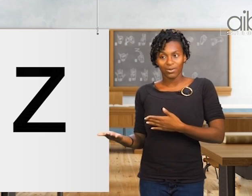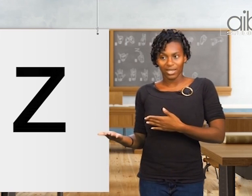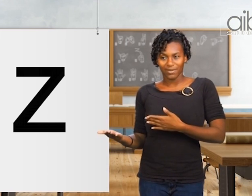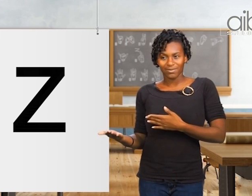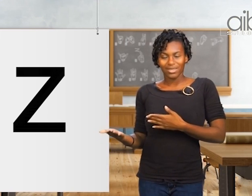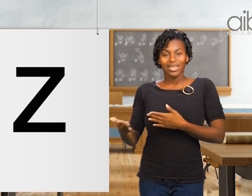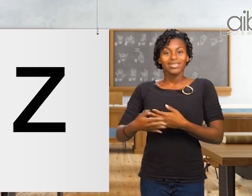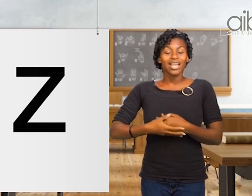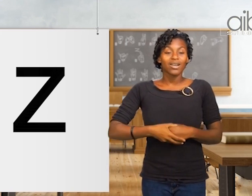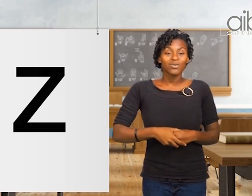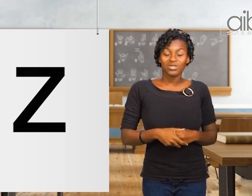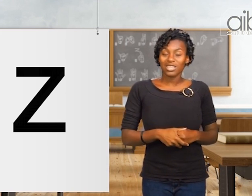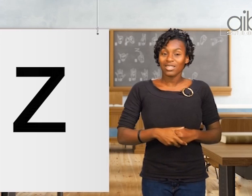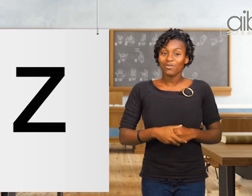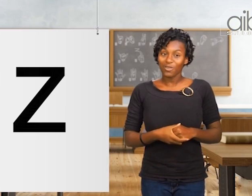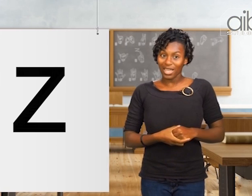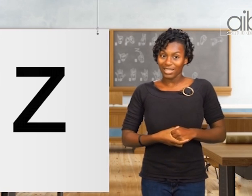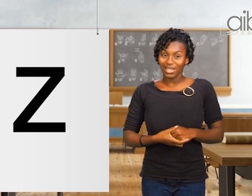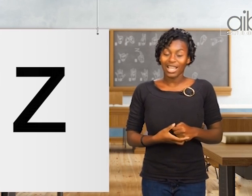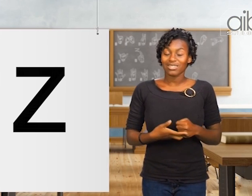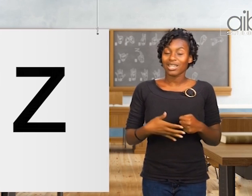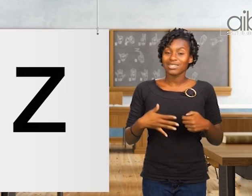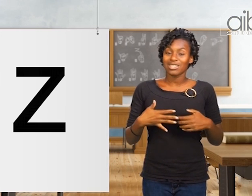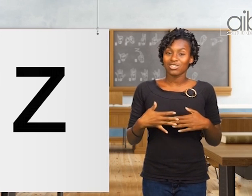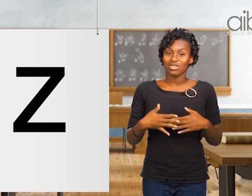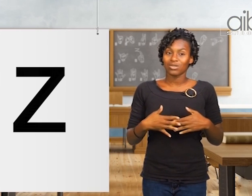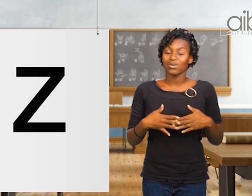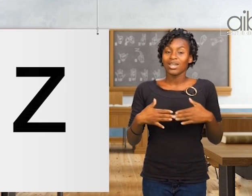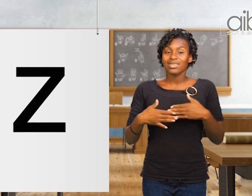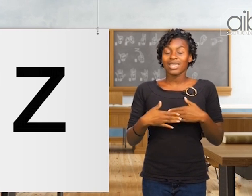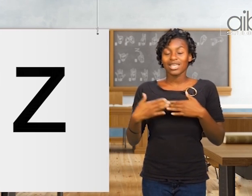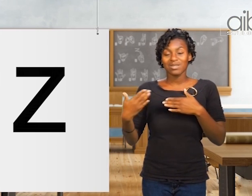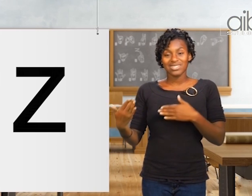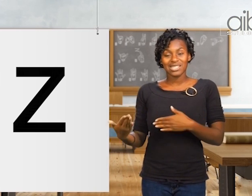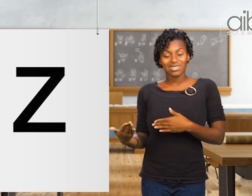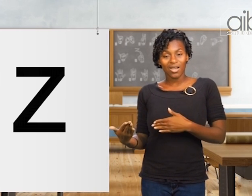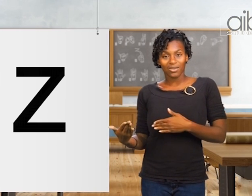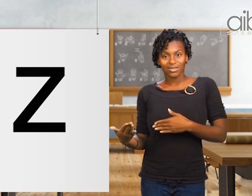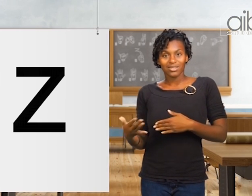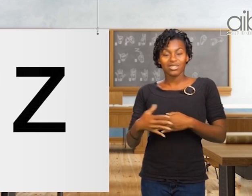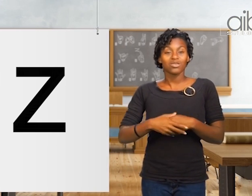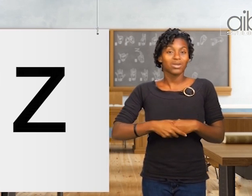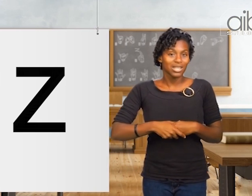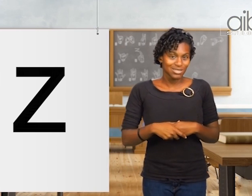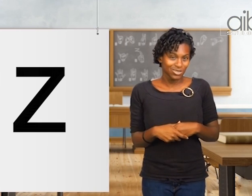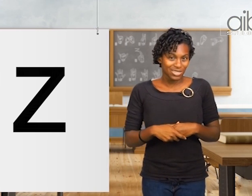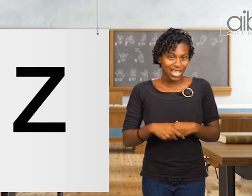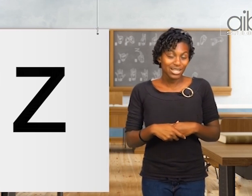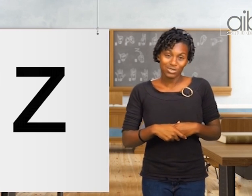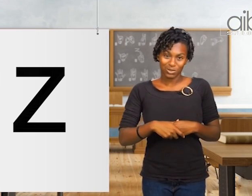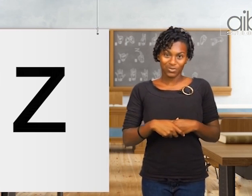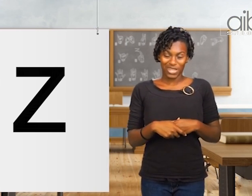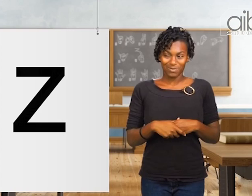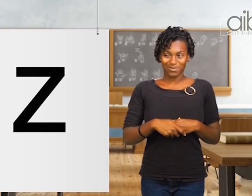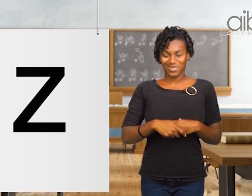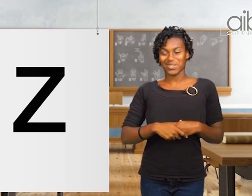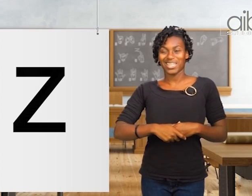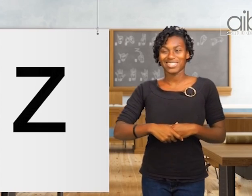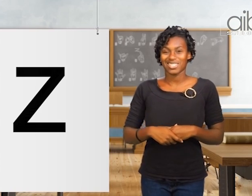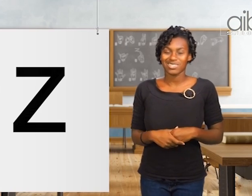important. Now, for something fun, I thought I'd teach you the ABC song. So you ready to learn that? It's really fun. Okay, let's get